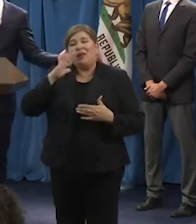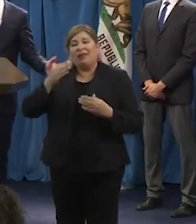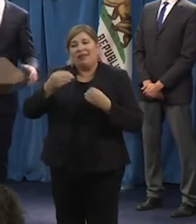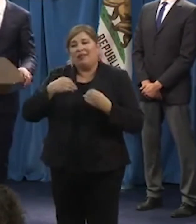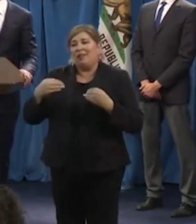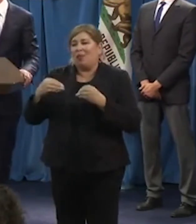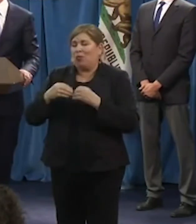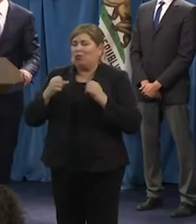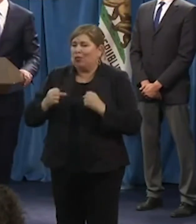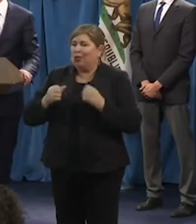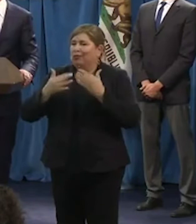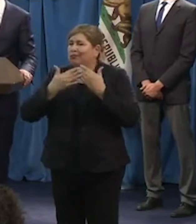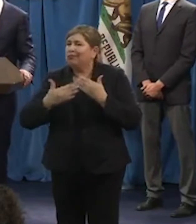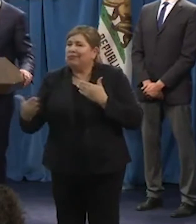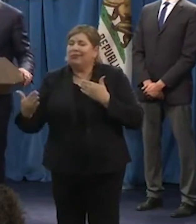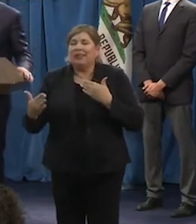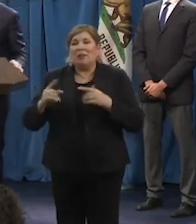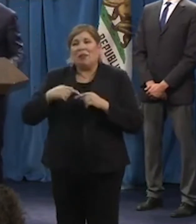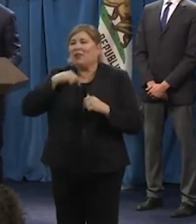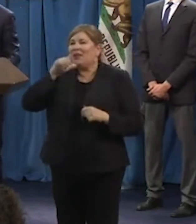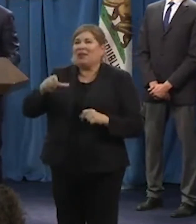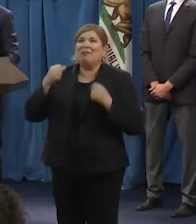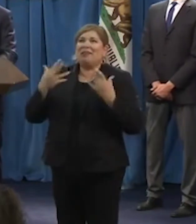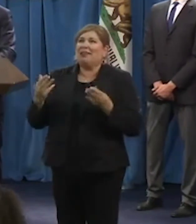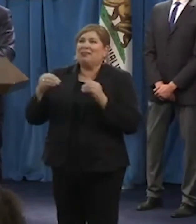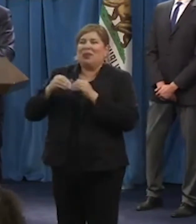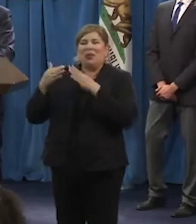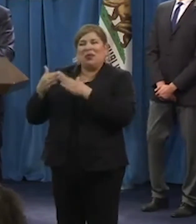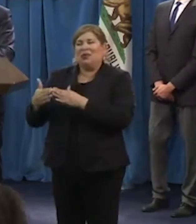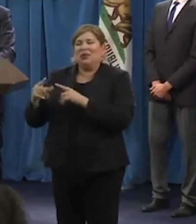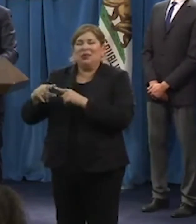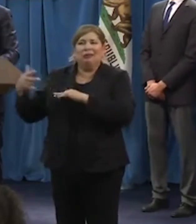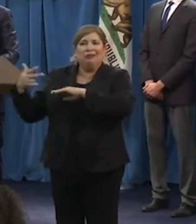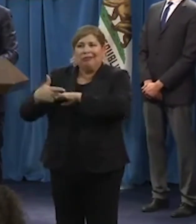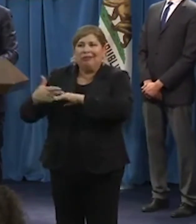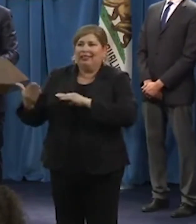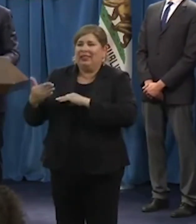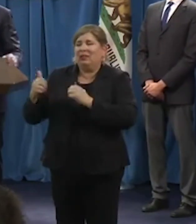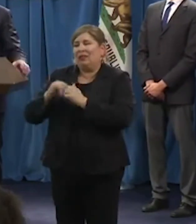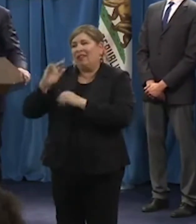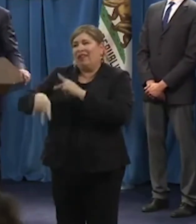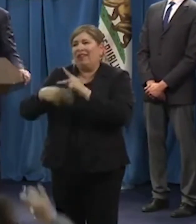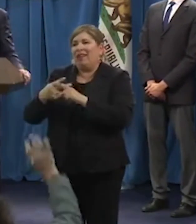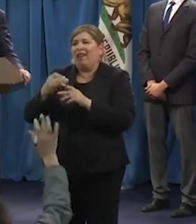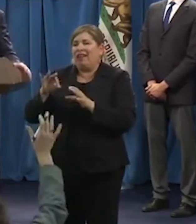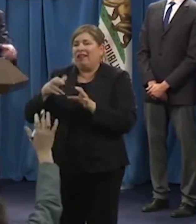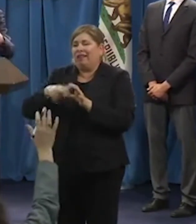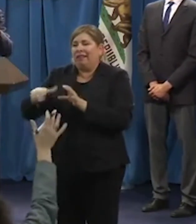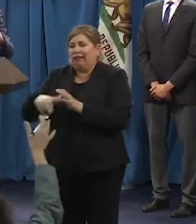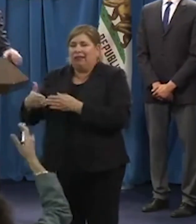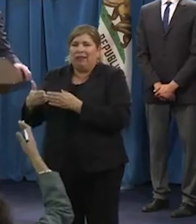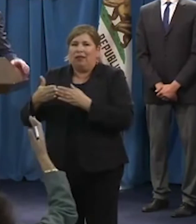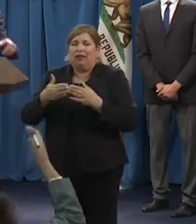and more capable. But we don't need many more of these cruise ships coming in on with these kinds of repatriation